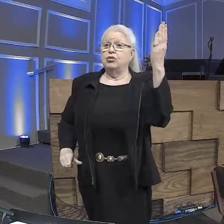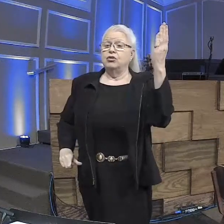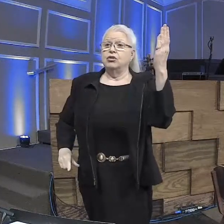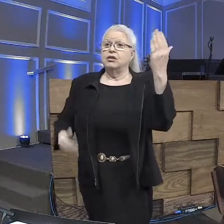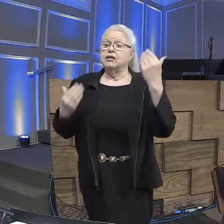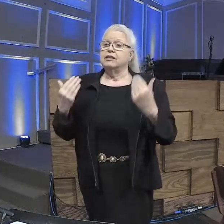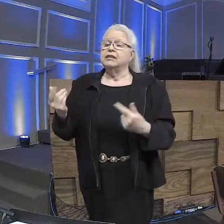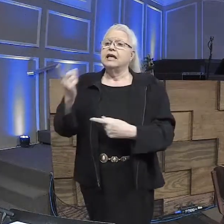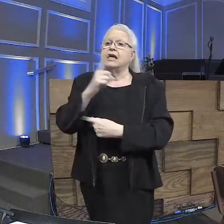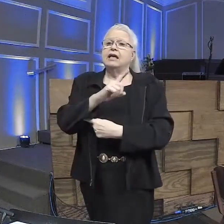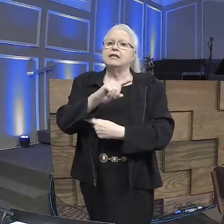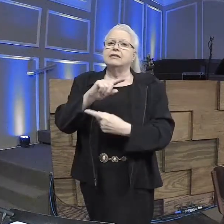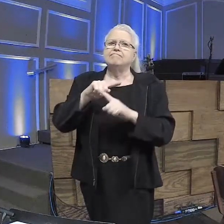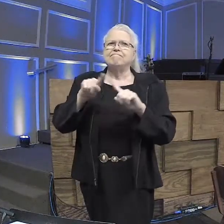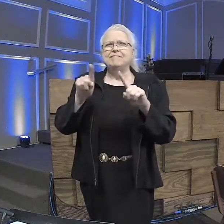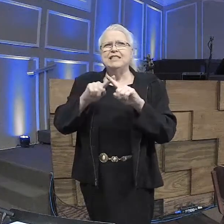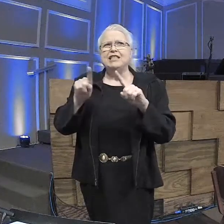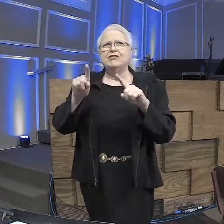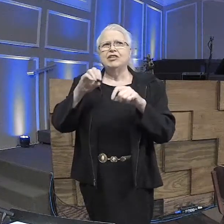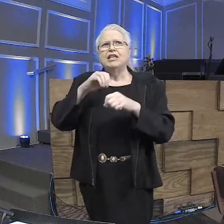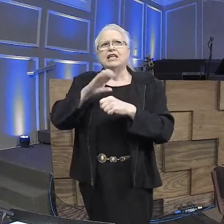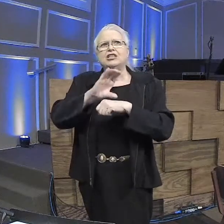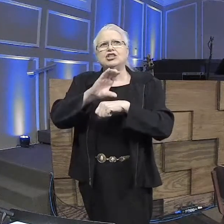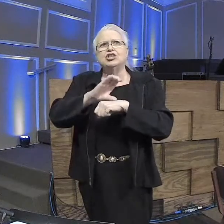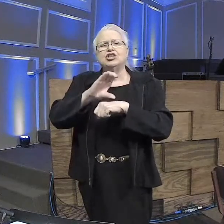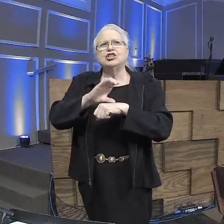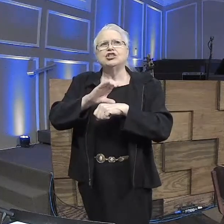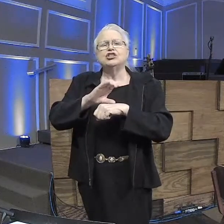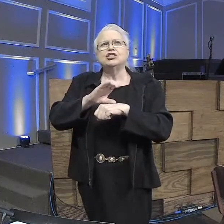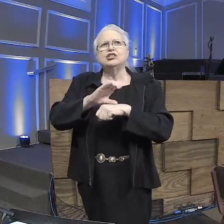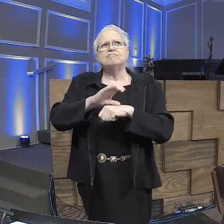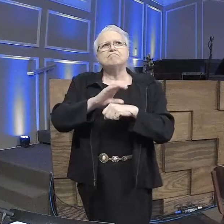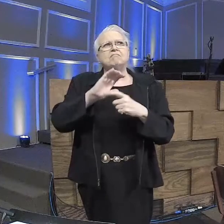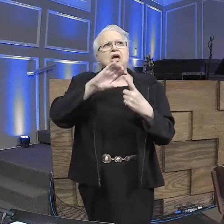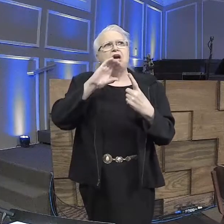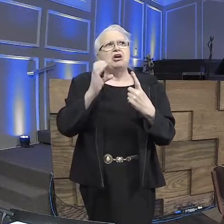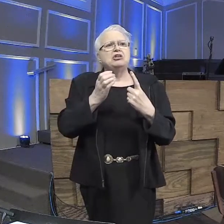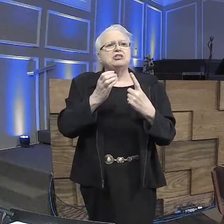little different in our church culture. Some are calling us to